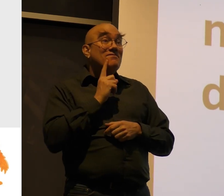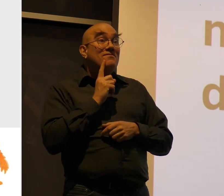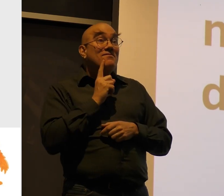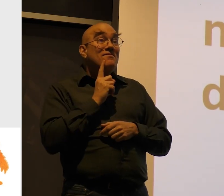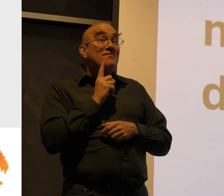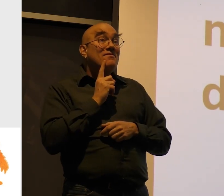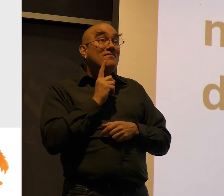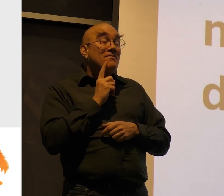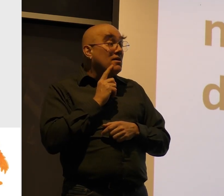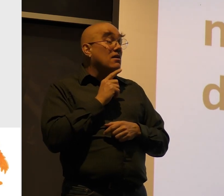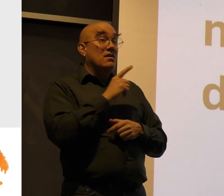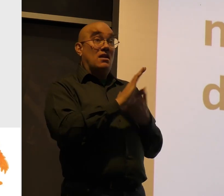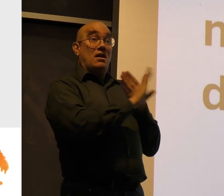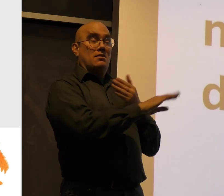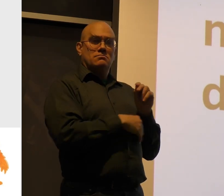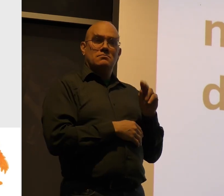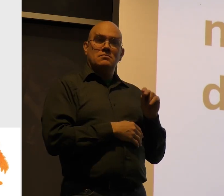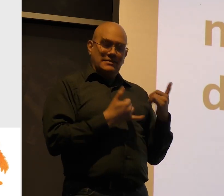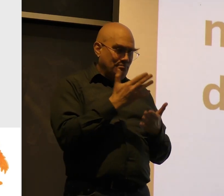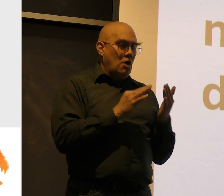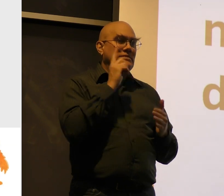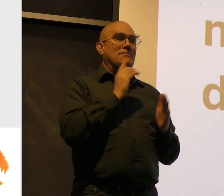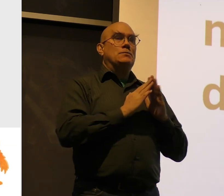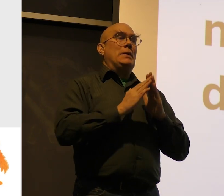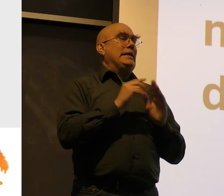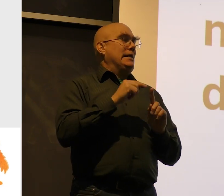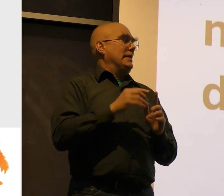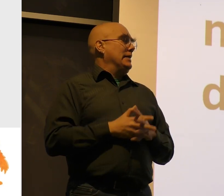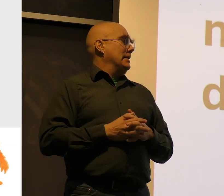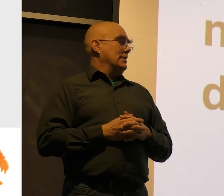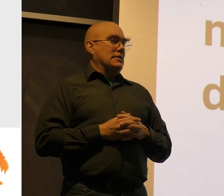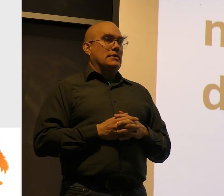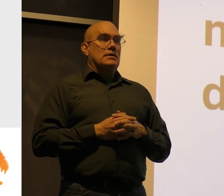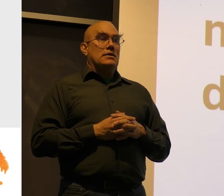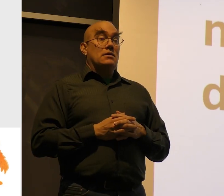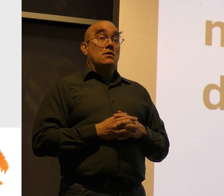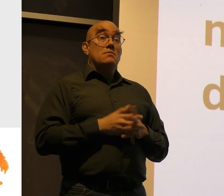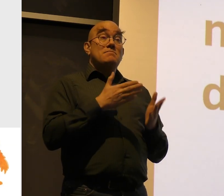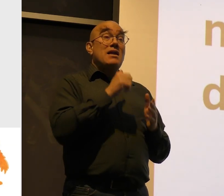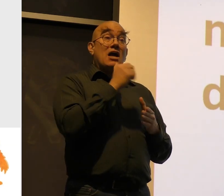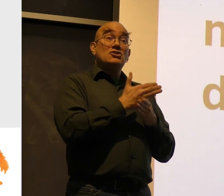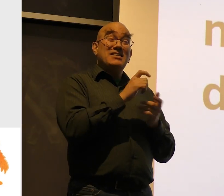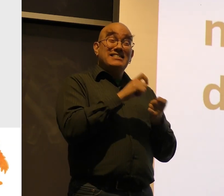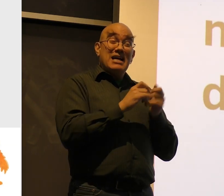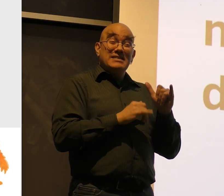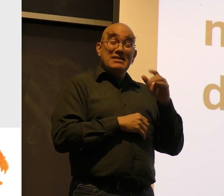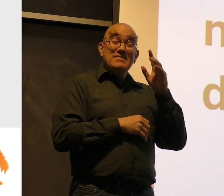parents and siblings are deaf. They shouldn't be excluded. They're part of the deaf community too. They might not share